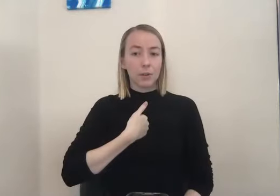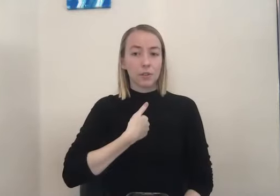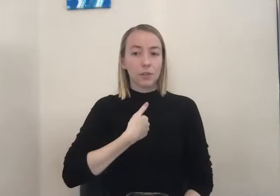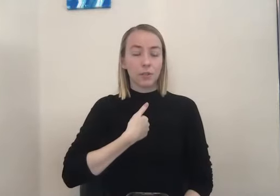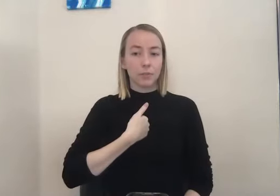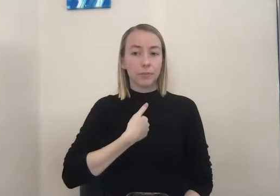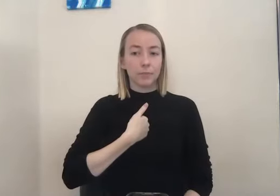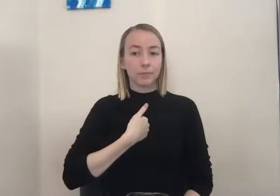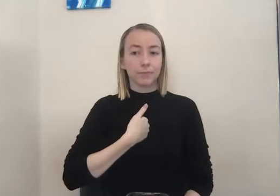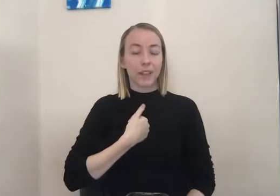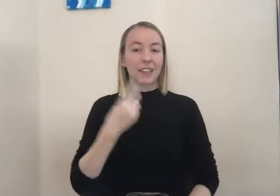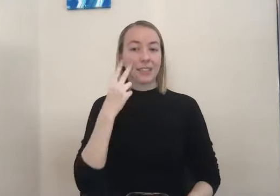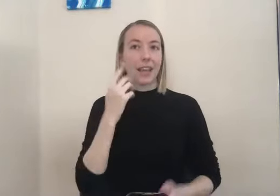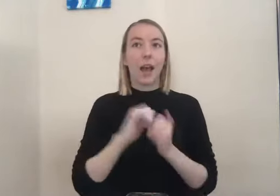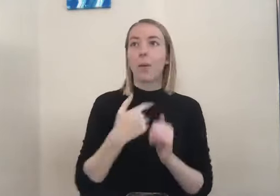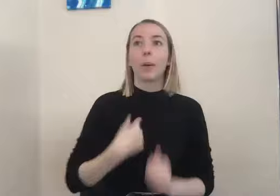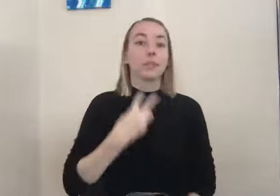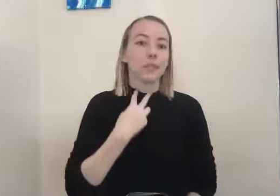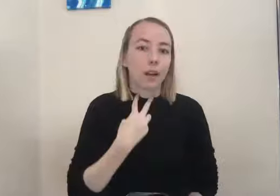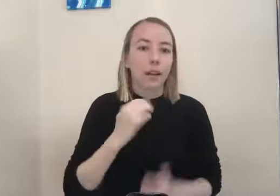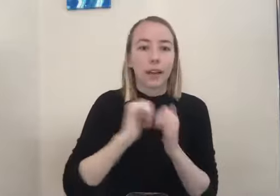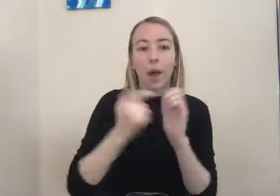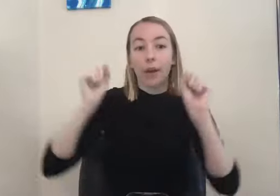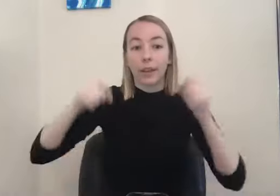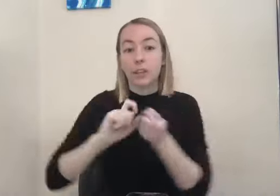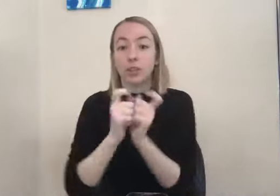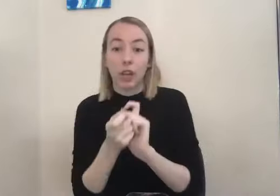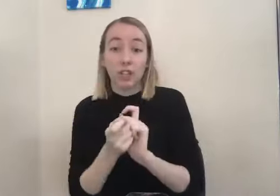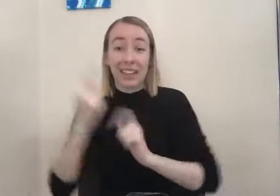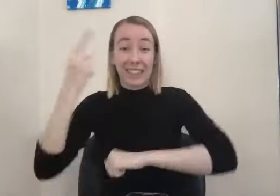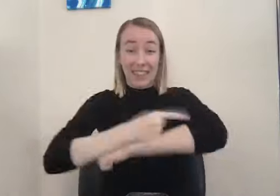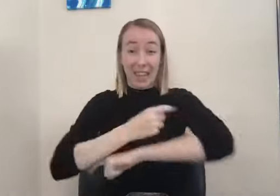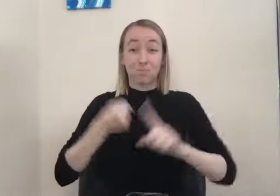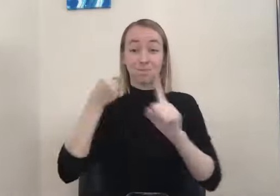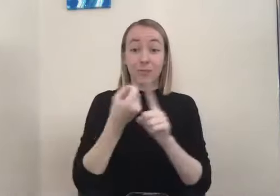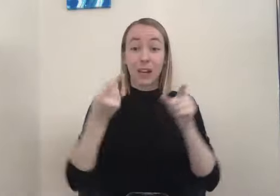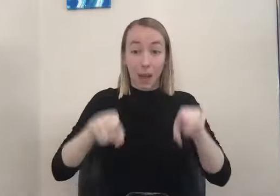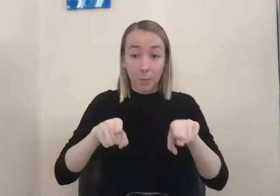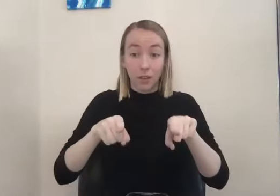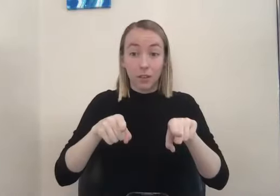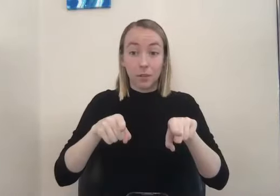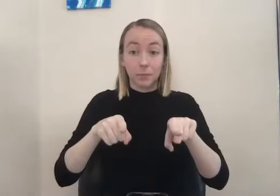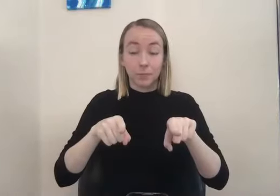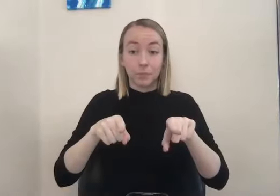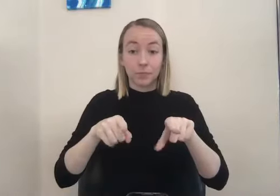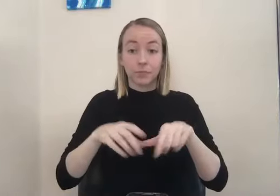I'm 34 years in Al-Anon, and I did hear Mary Pell saying in a share just recently there, you know, the